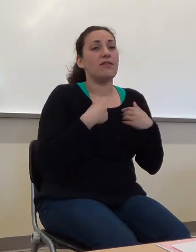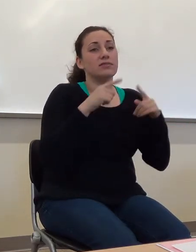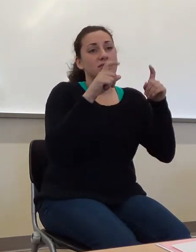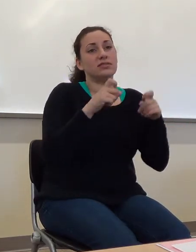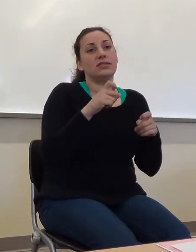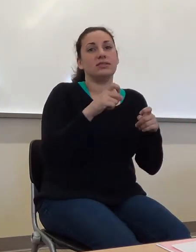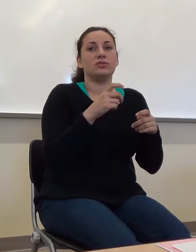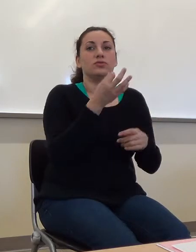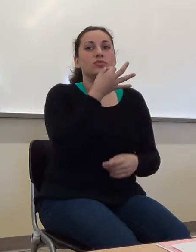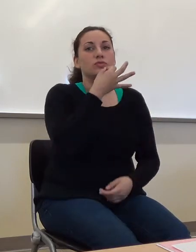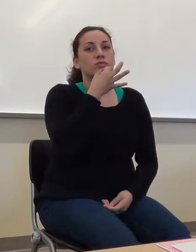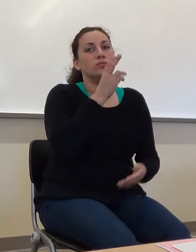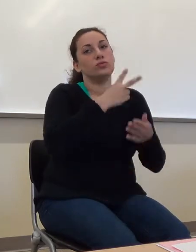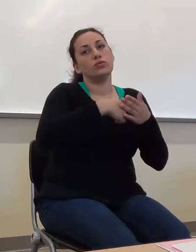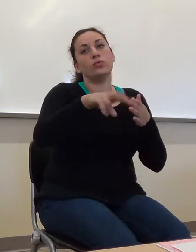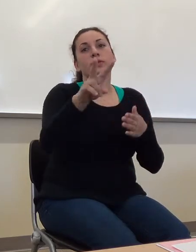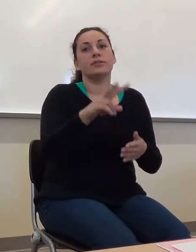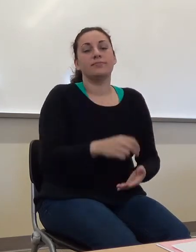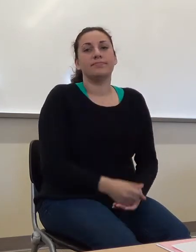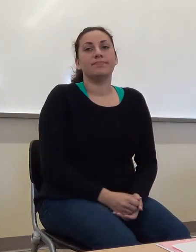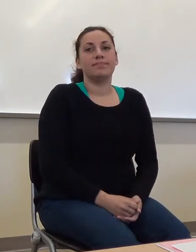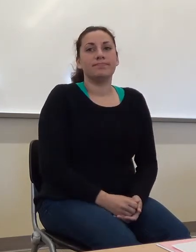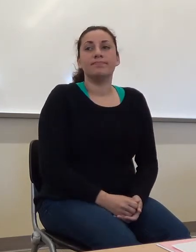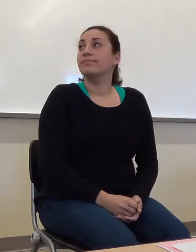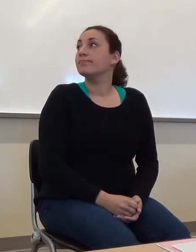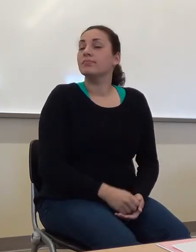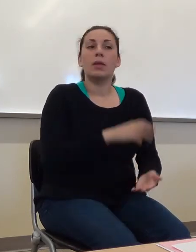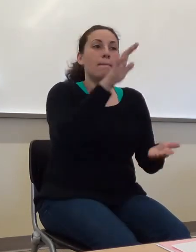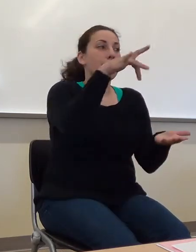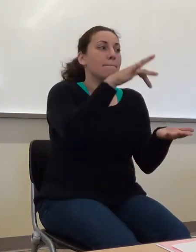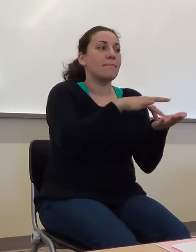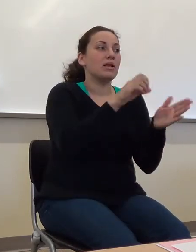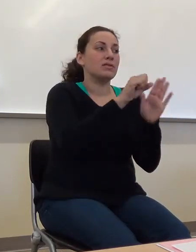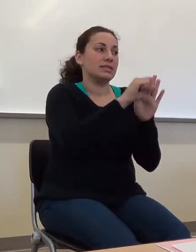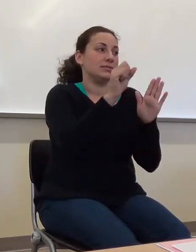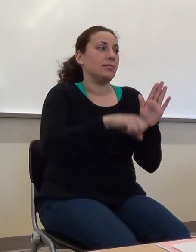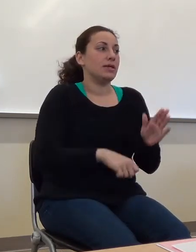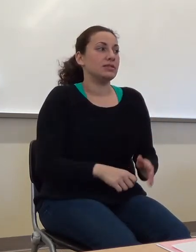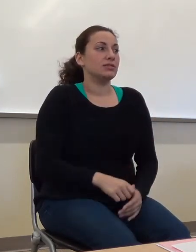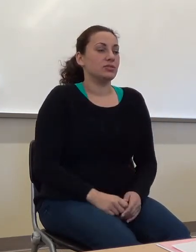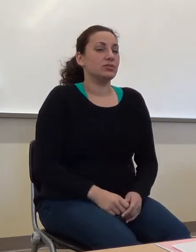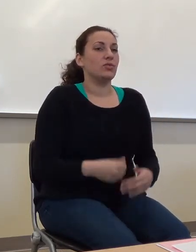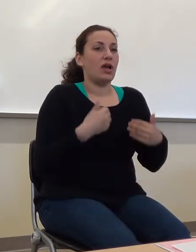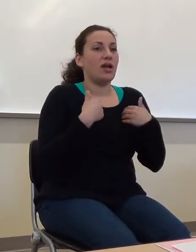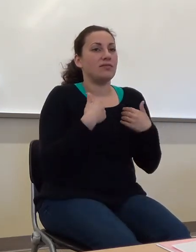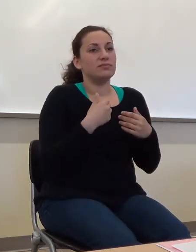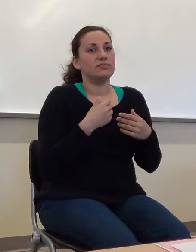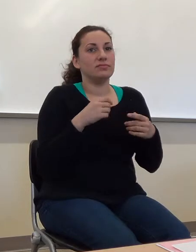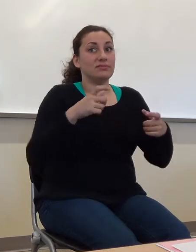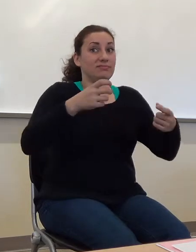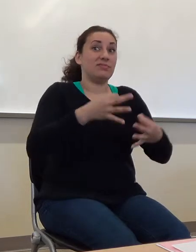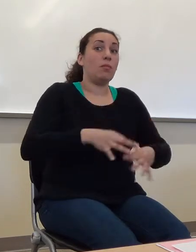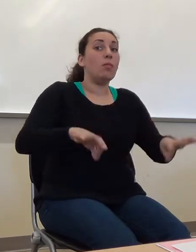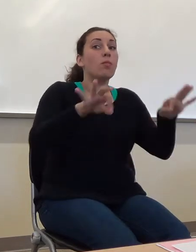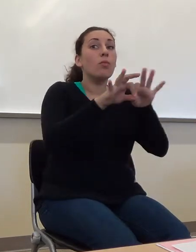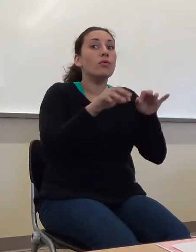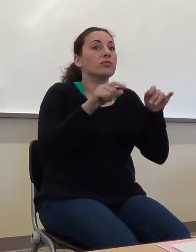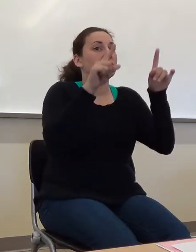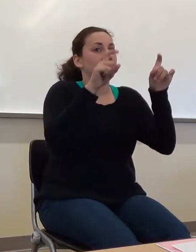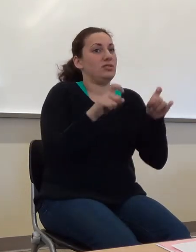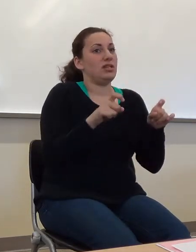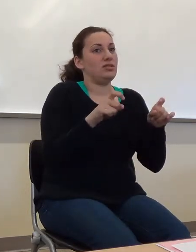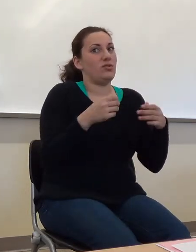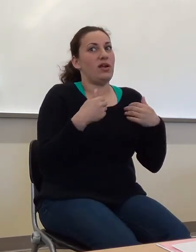just kind of be aware. Lots of times it comes about the middle of the semester, you have big tests, you have